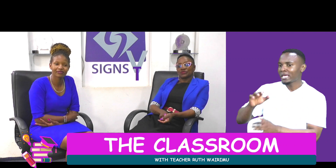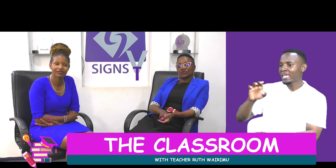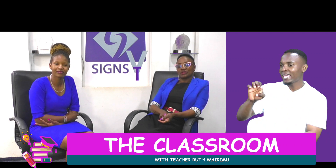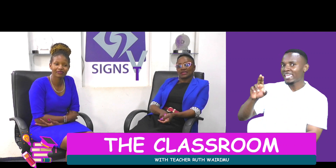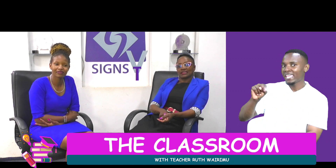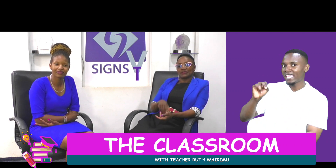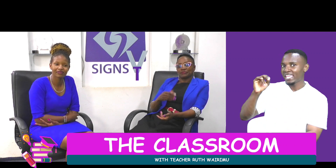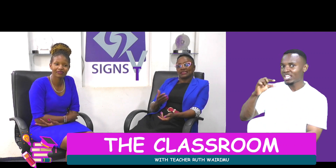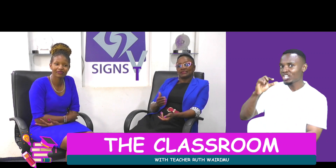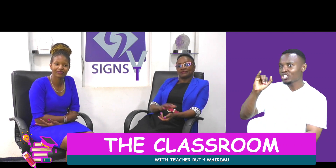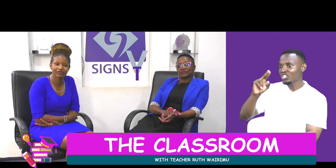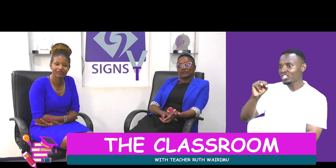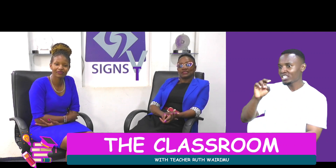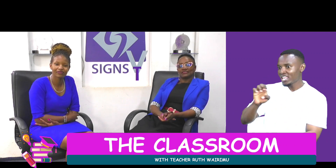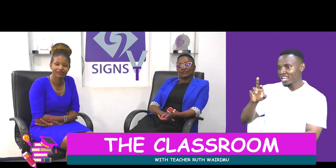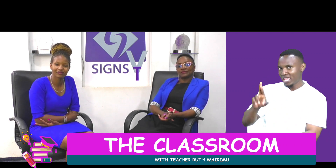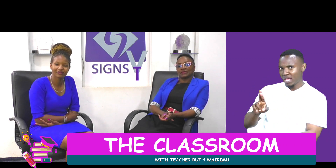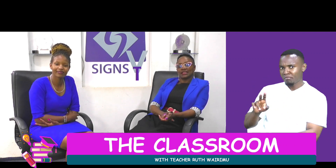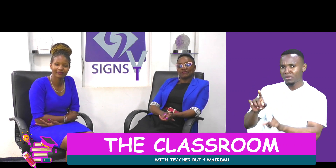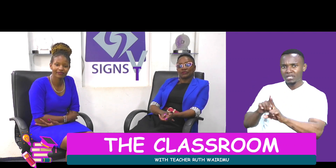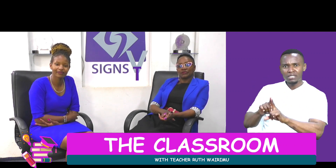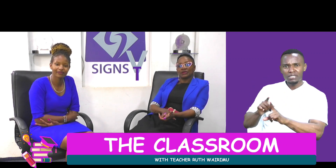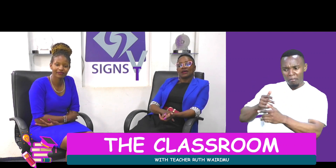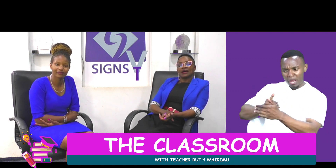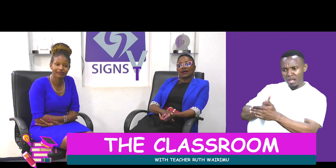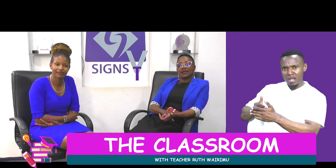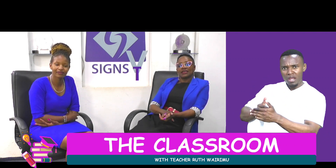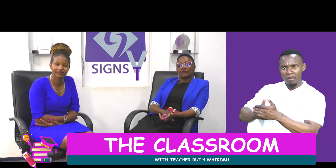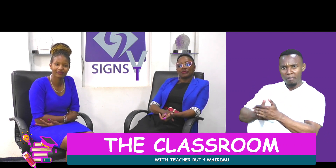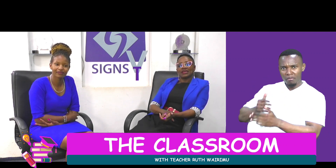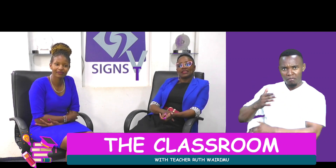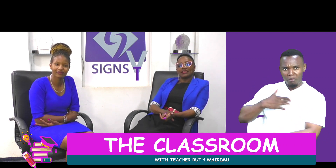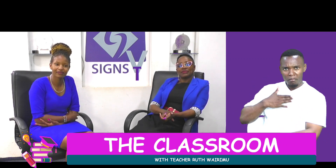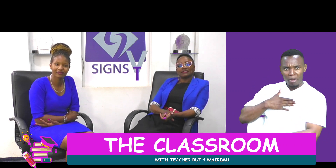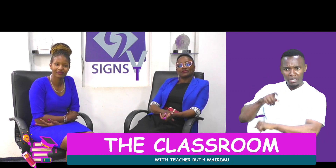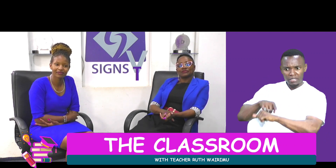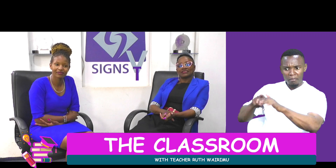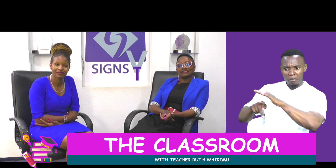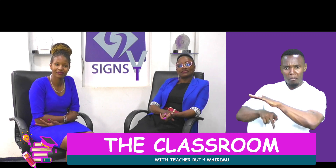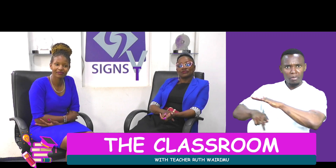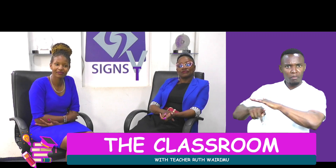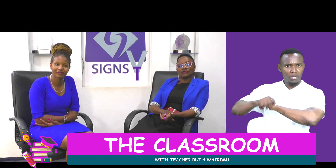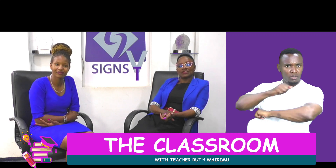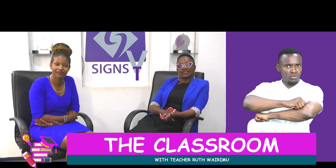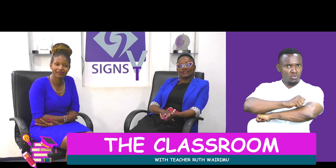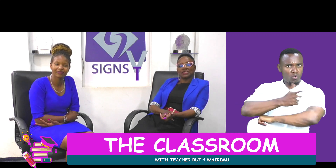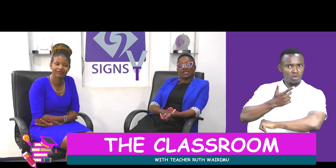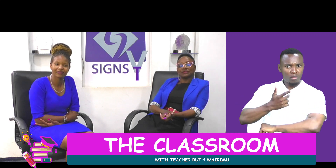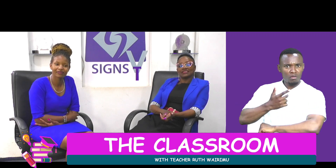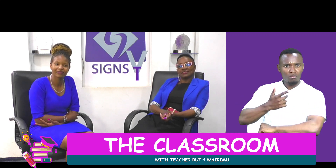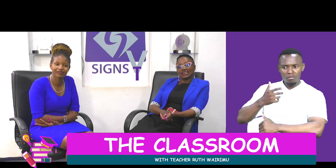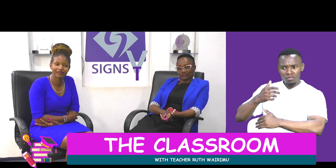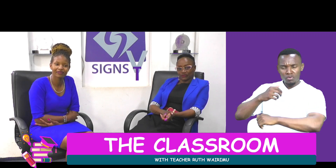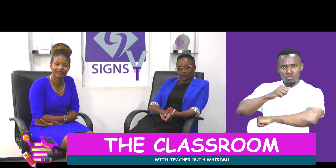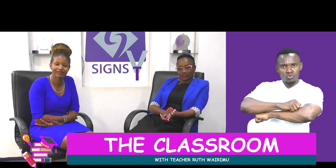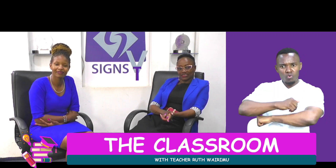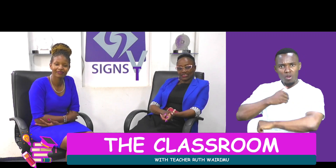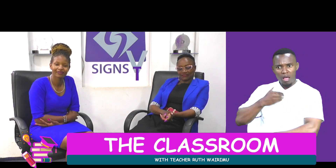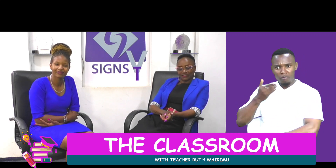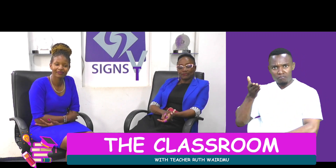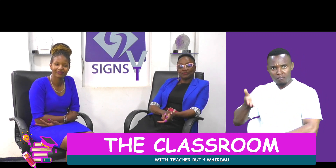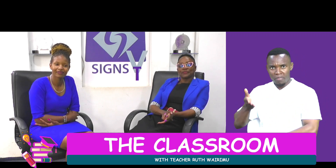neighboring school at my primary times level, we were neighbors with certain school for the deaf named Nyandarua School